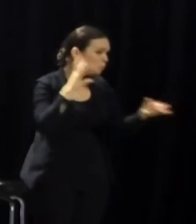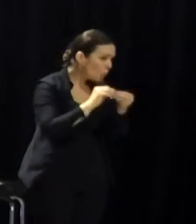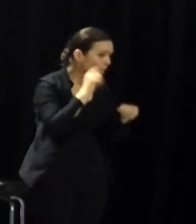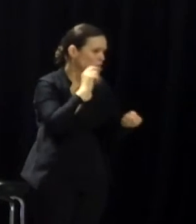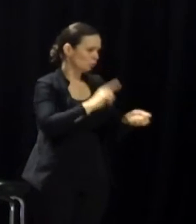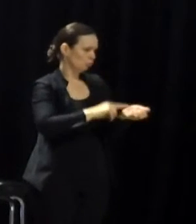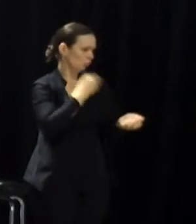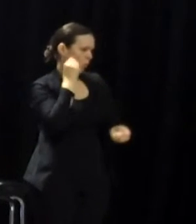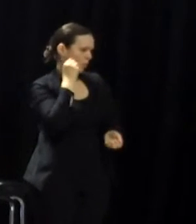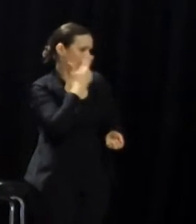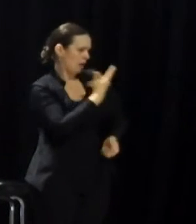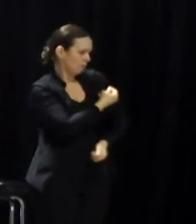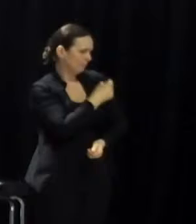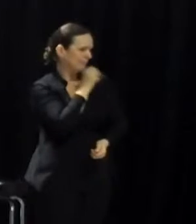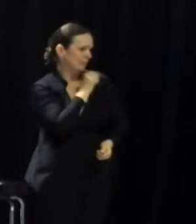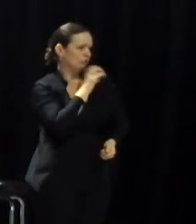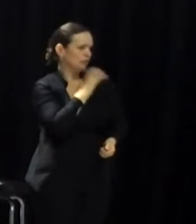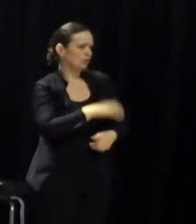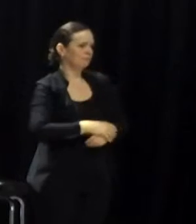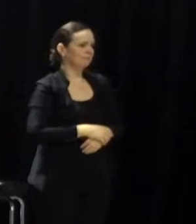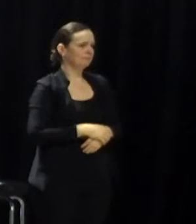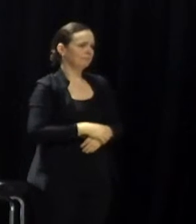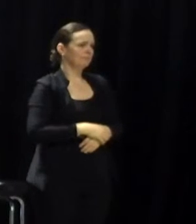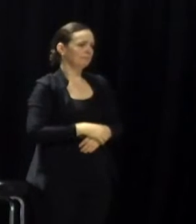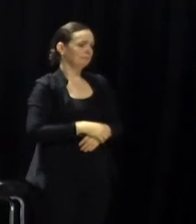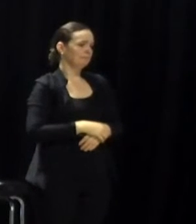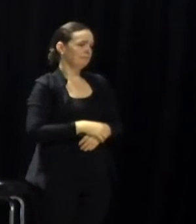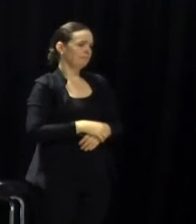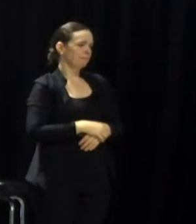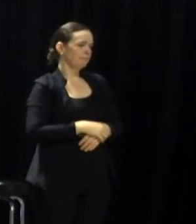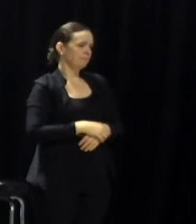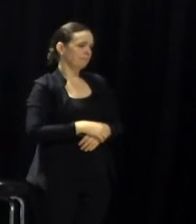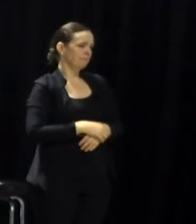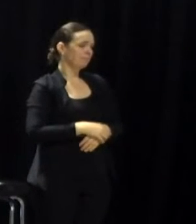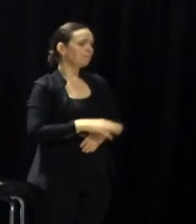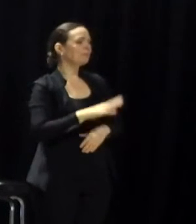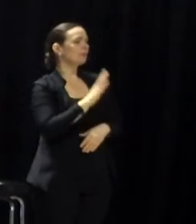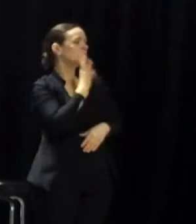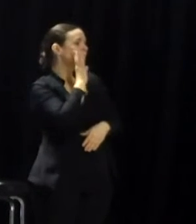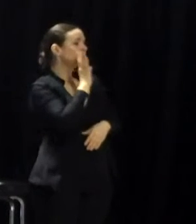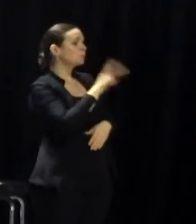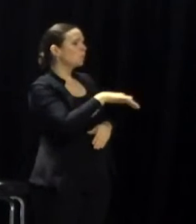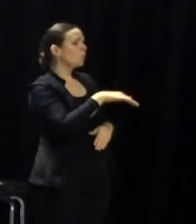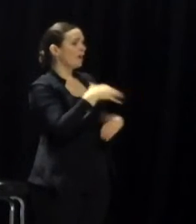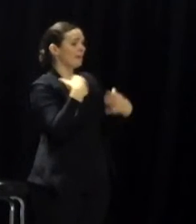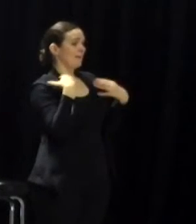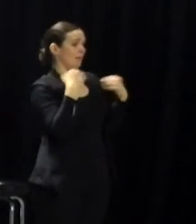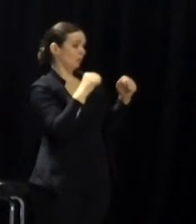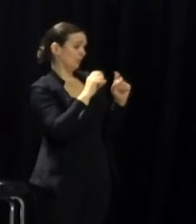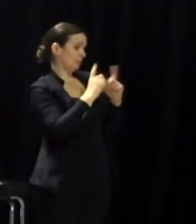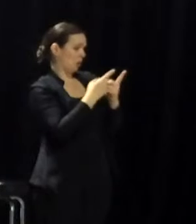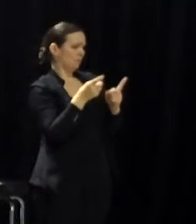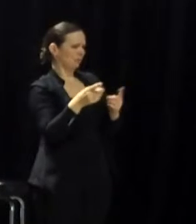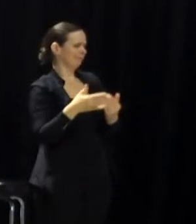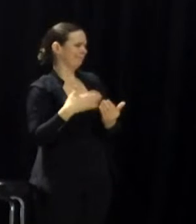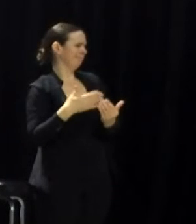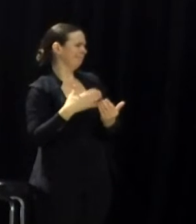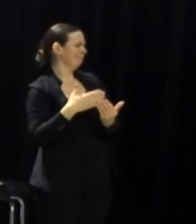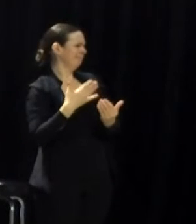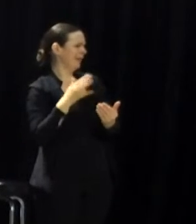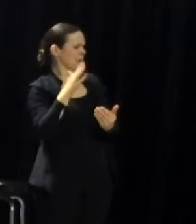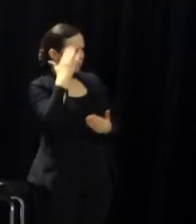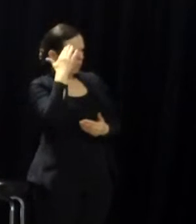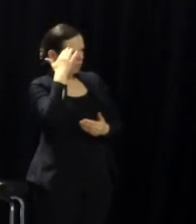little bit easier because we can have our health department go in and oversee with their medical teams. So you don't need as many people to do